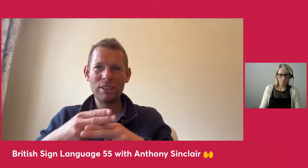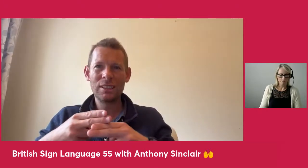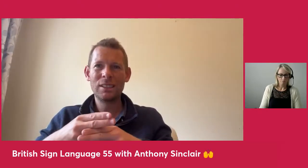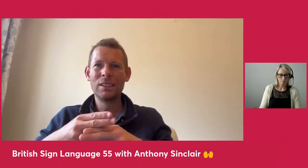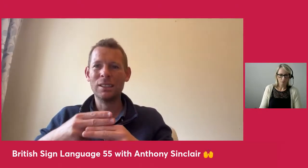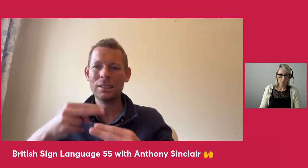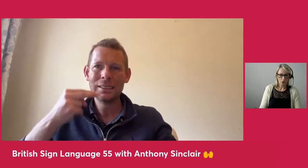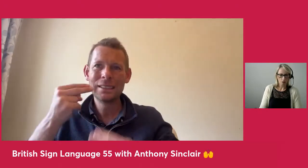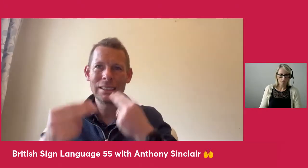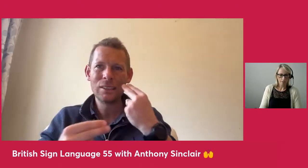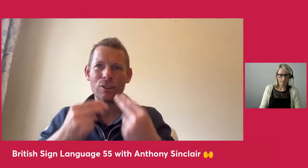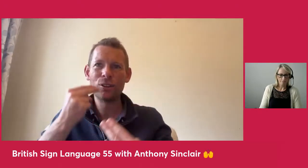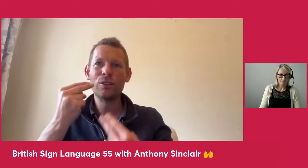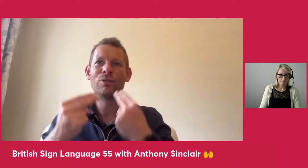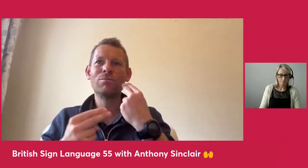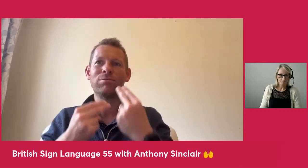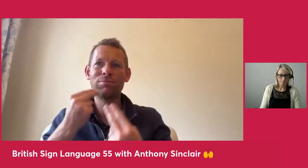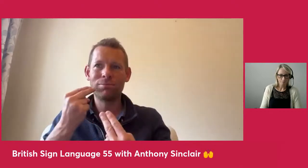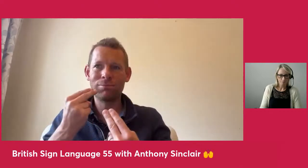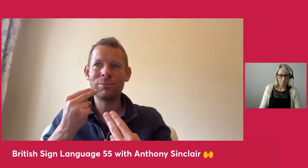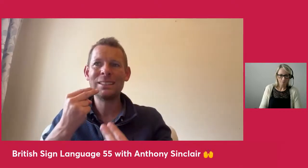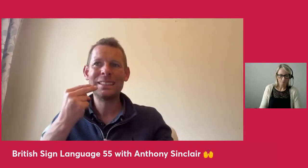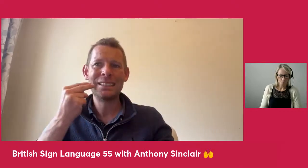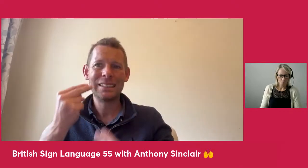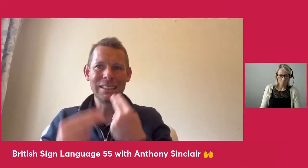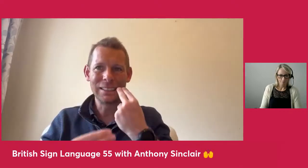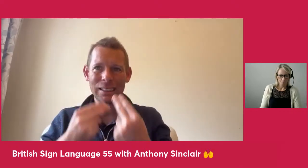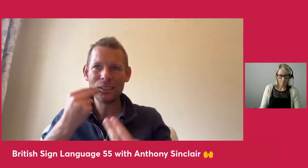fork or your cutlery.